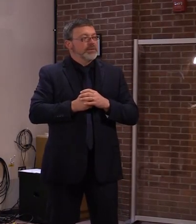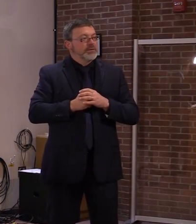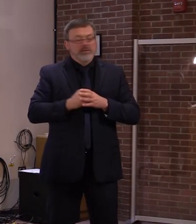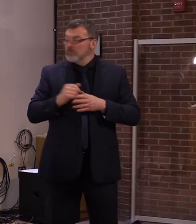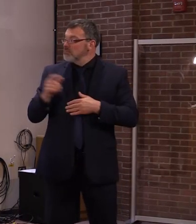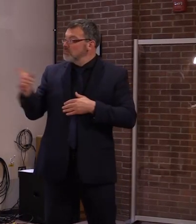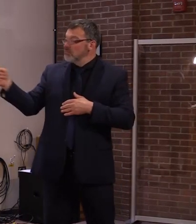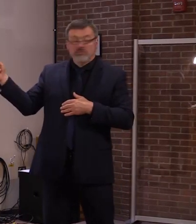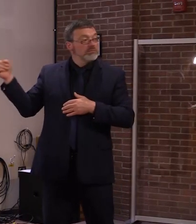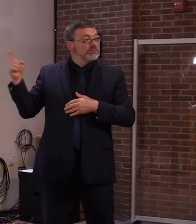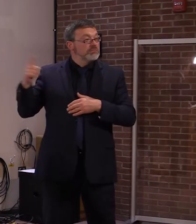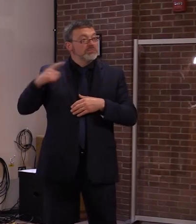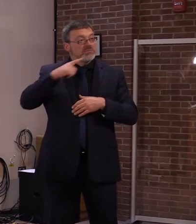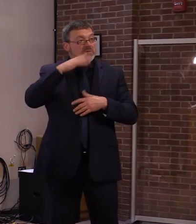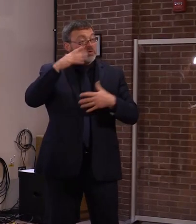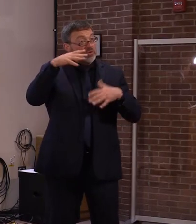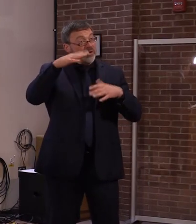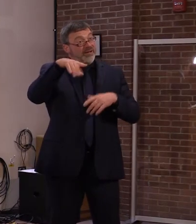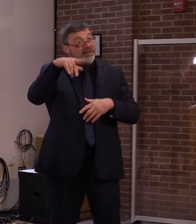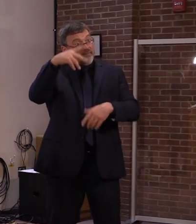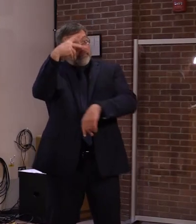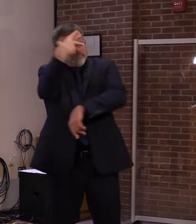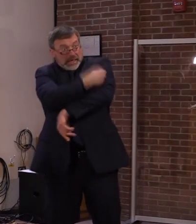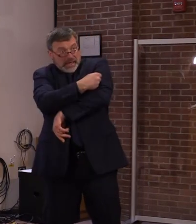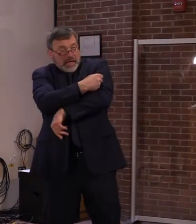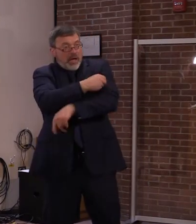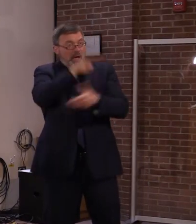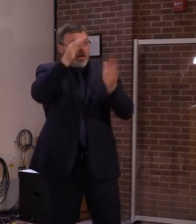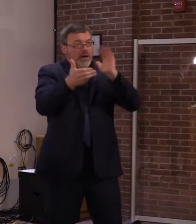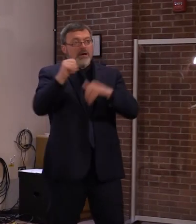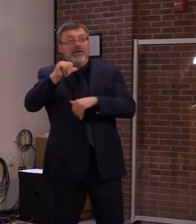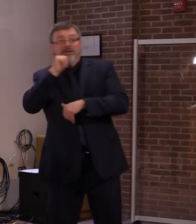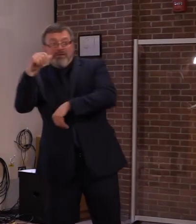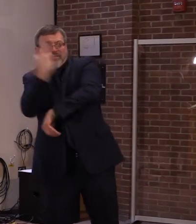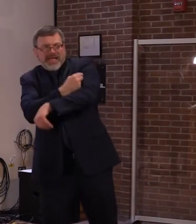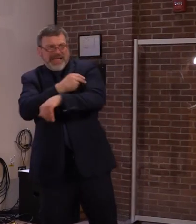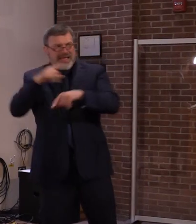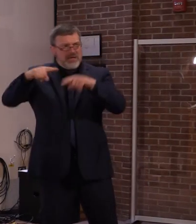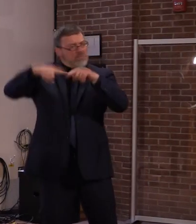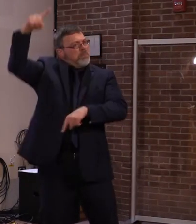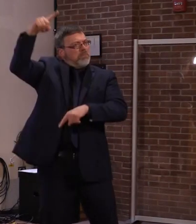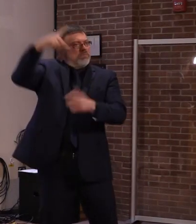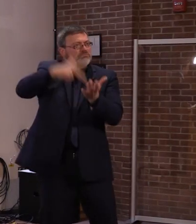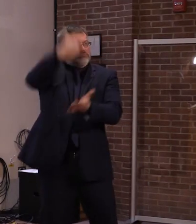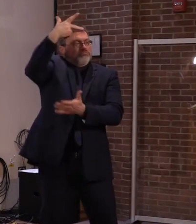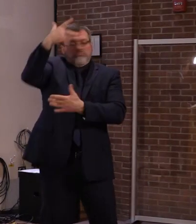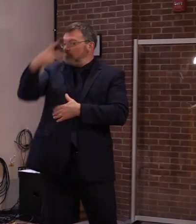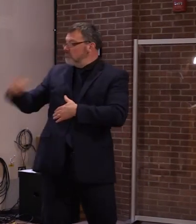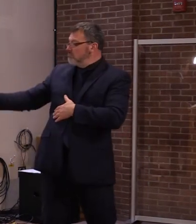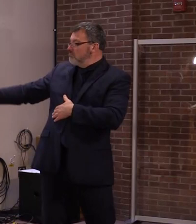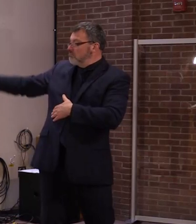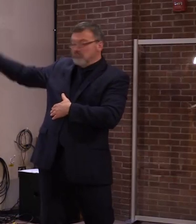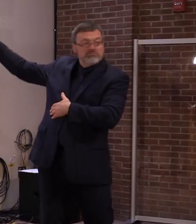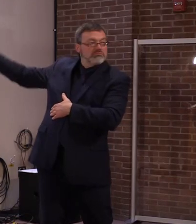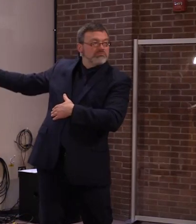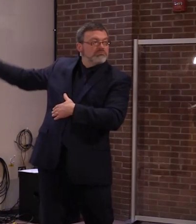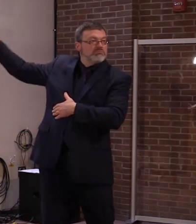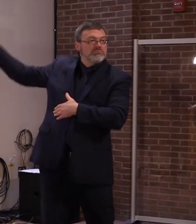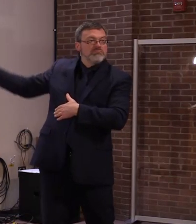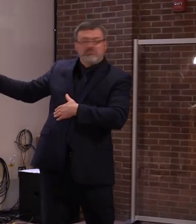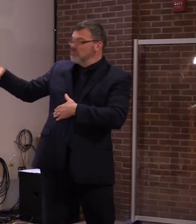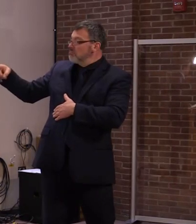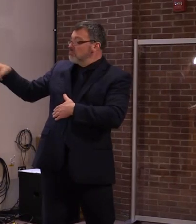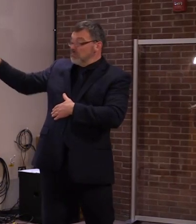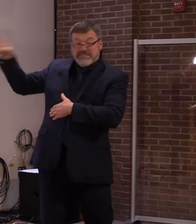there between the fully vaccinated and the not fully vaccinated rate. That difference of about 3.7 times in terms of the